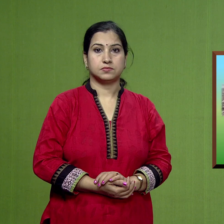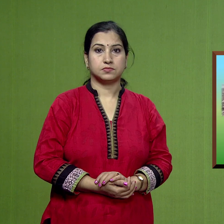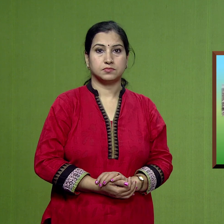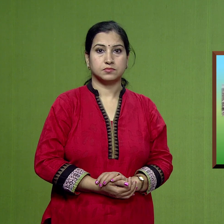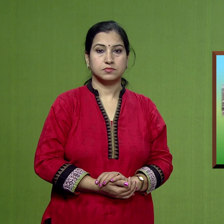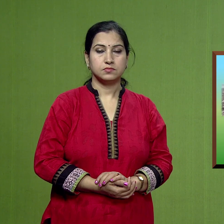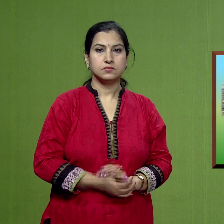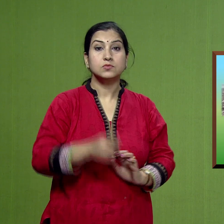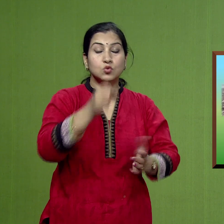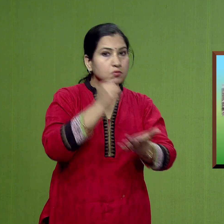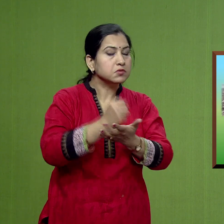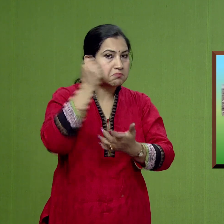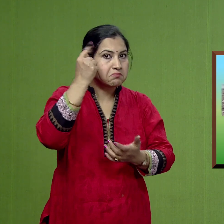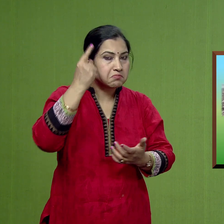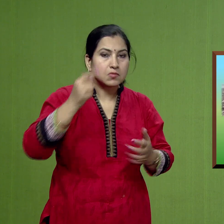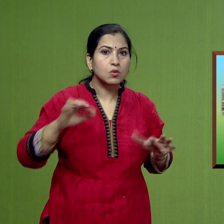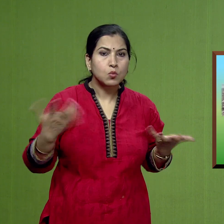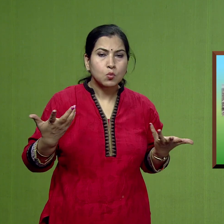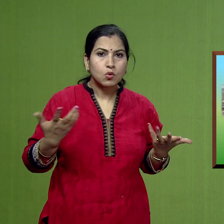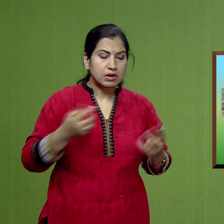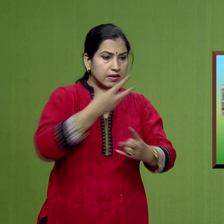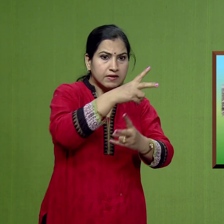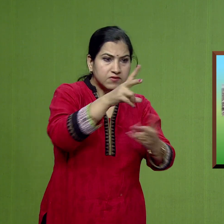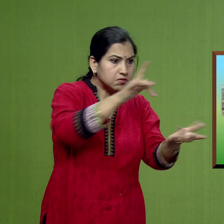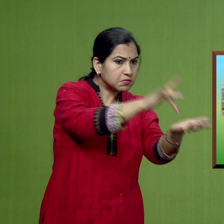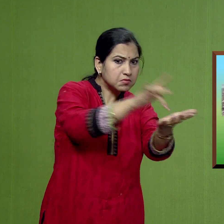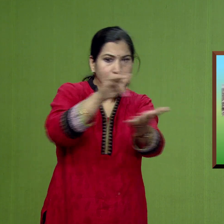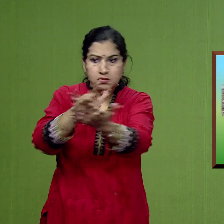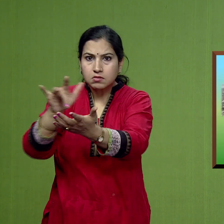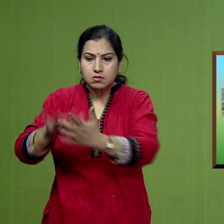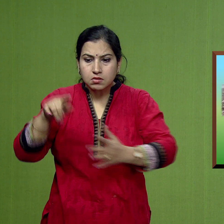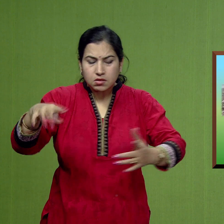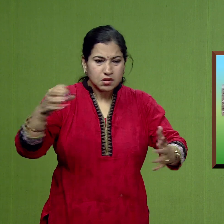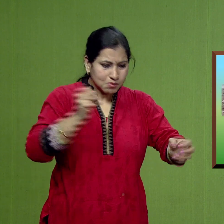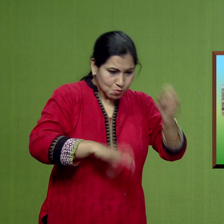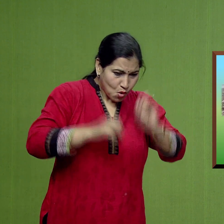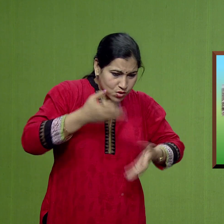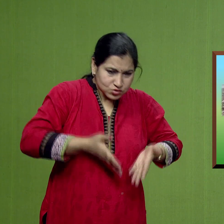You need to understand the different sources which are causing pollution.